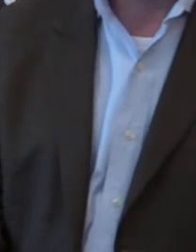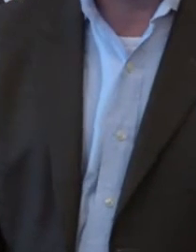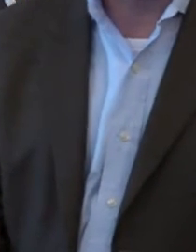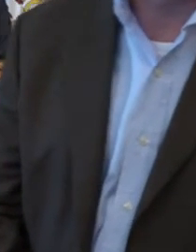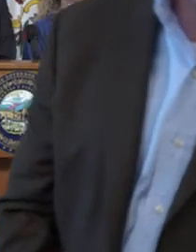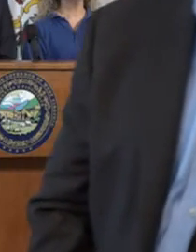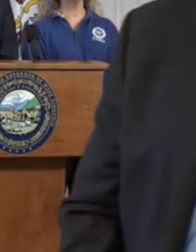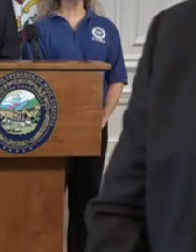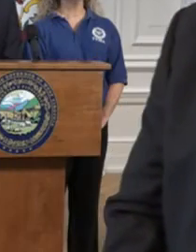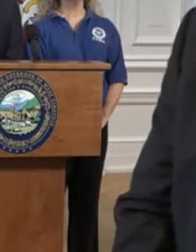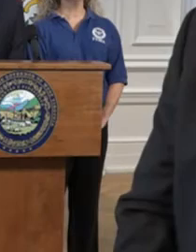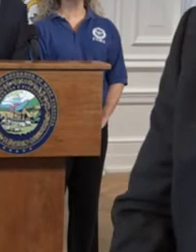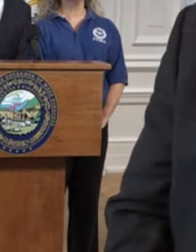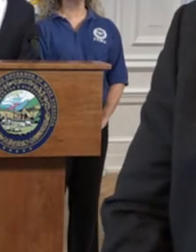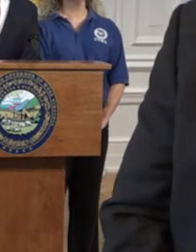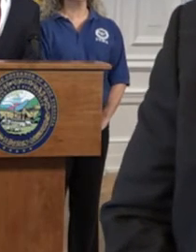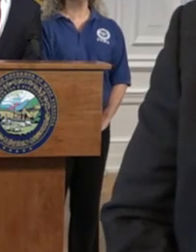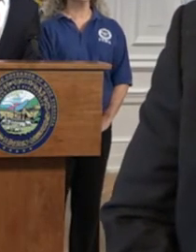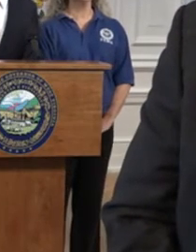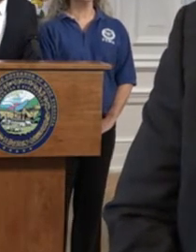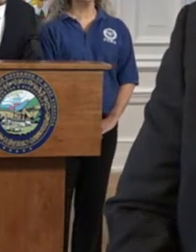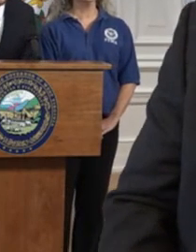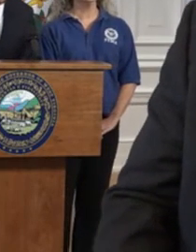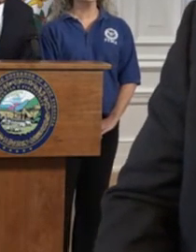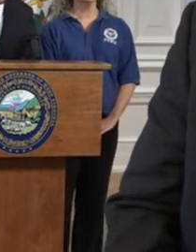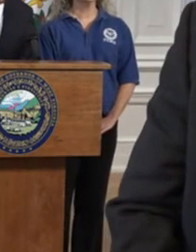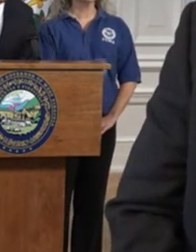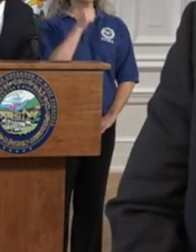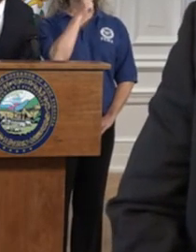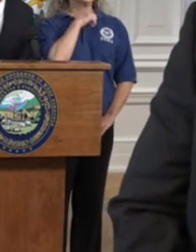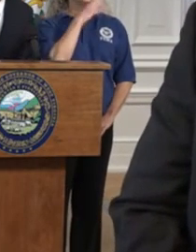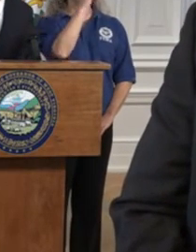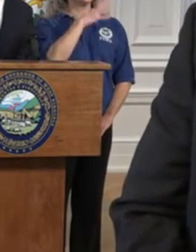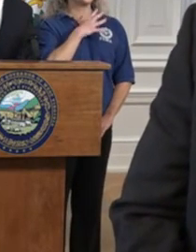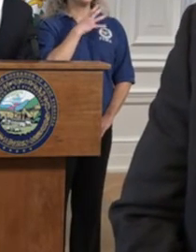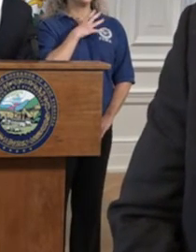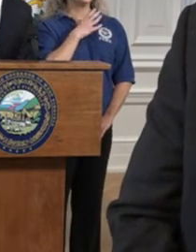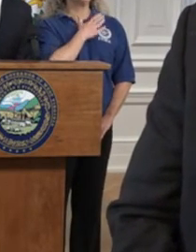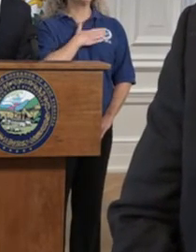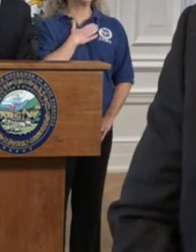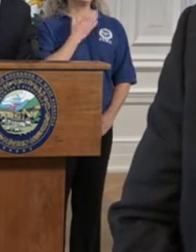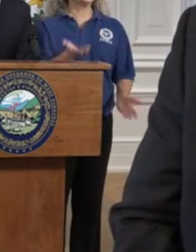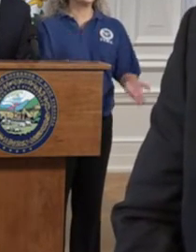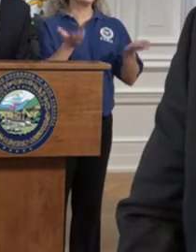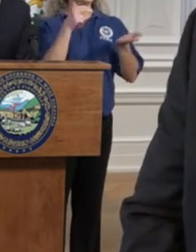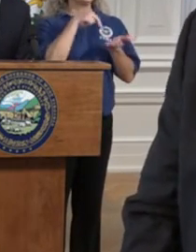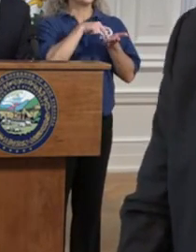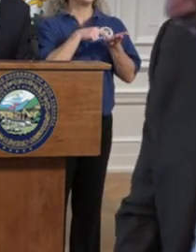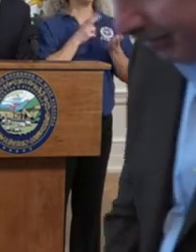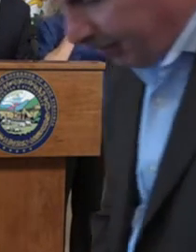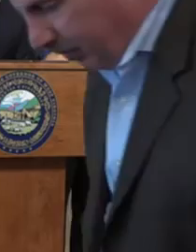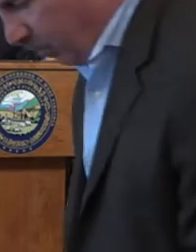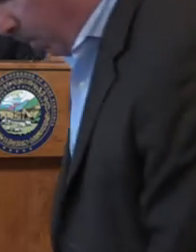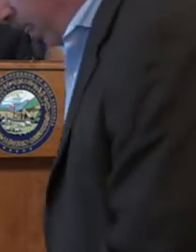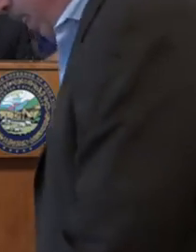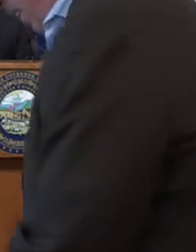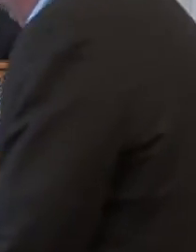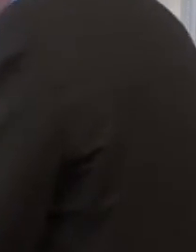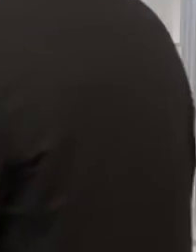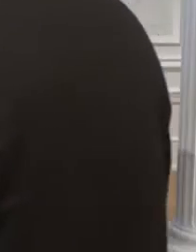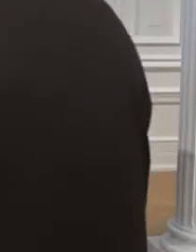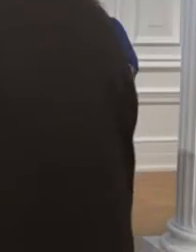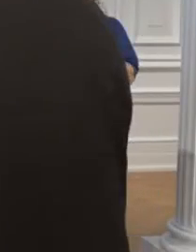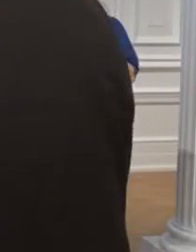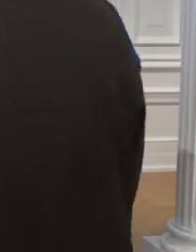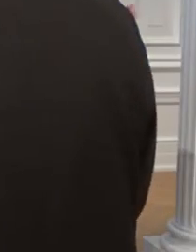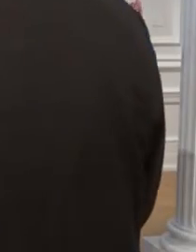business grants following floods or other natural disasters. Ladies and gentlemen, if The you speaker would, is please suggesting stand this and join me in legislation, welcoming and the Governor of governor's the great state of briefing